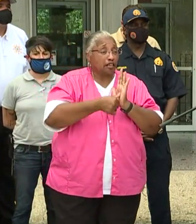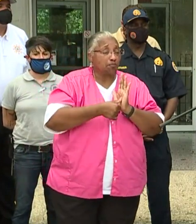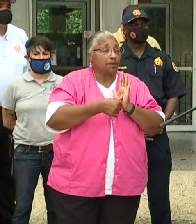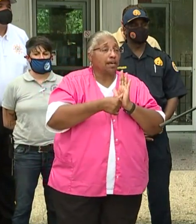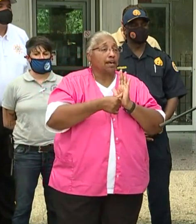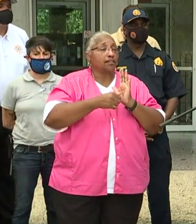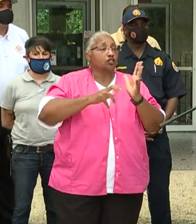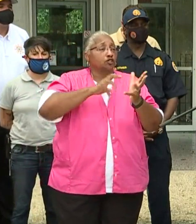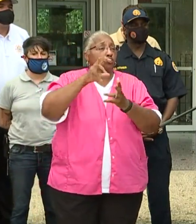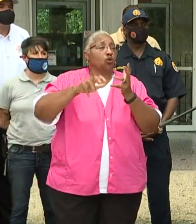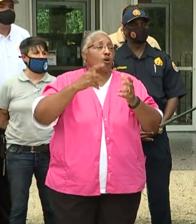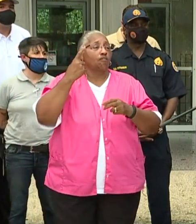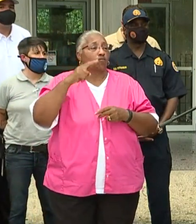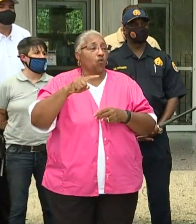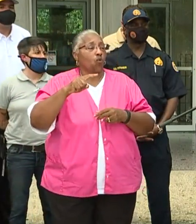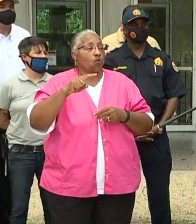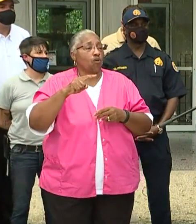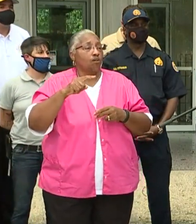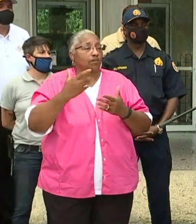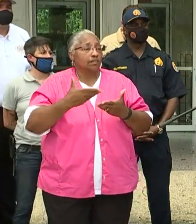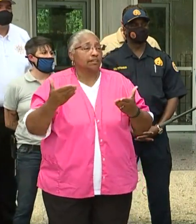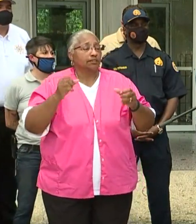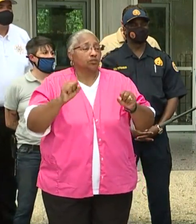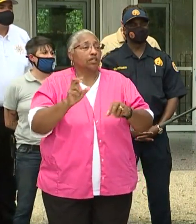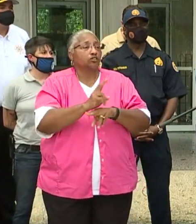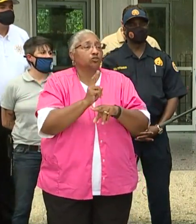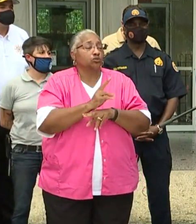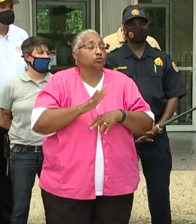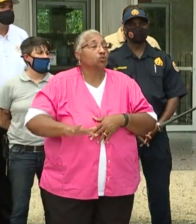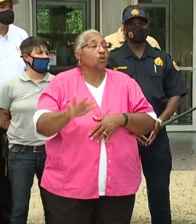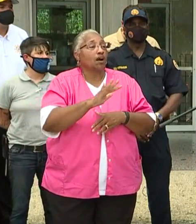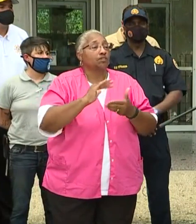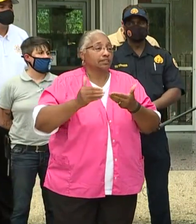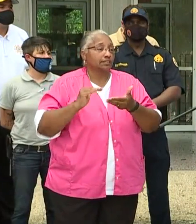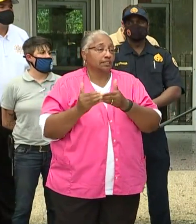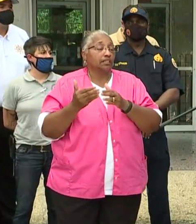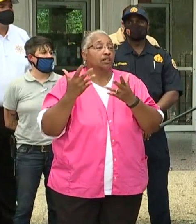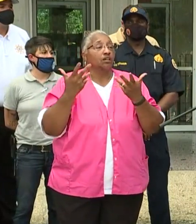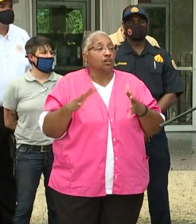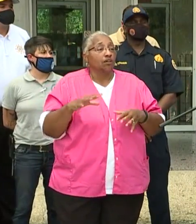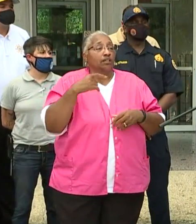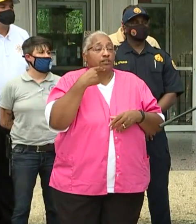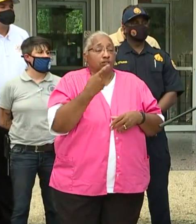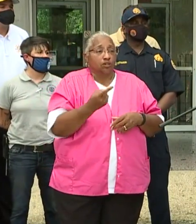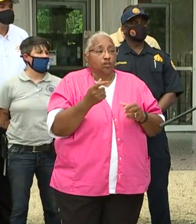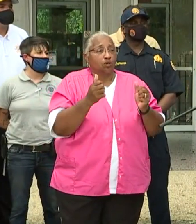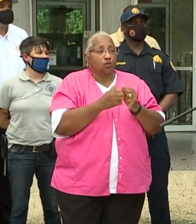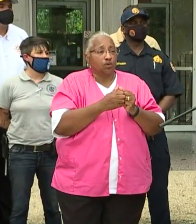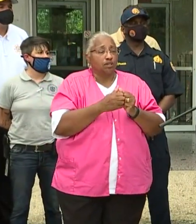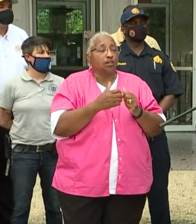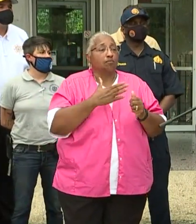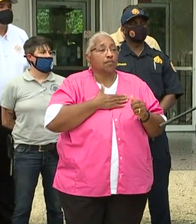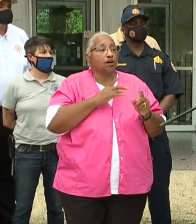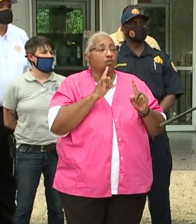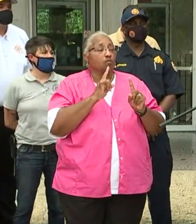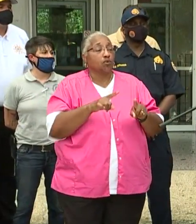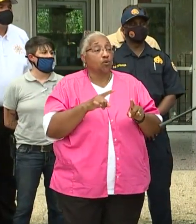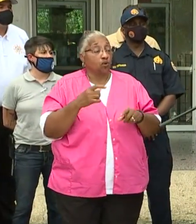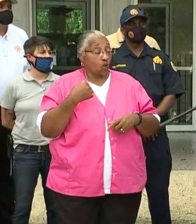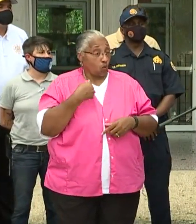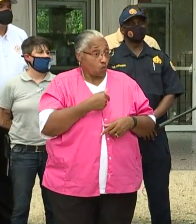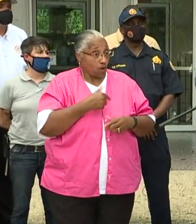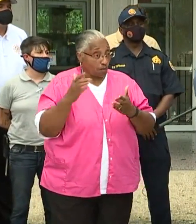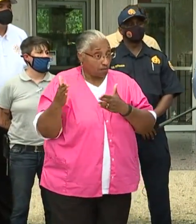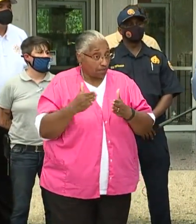stand up resources throughout the city. So as I stated earlier on in my remarks, while we